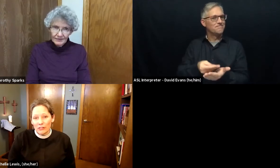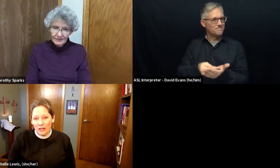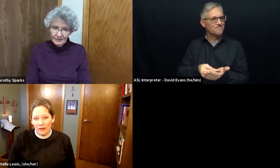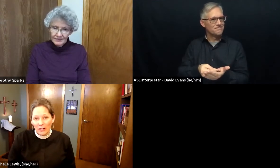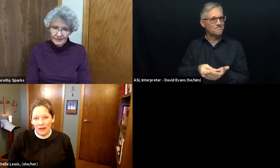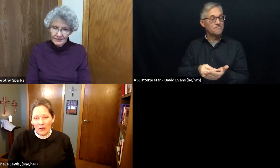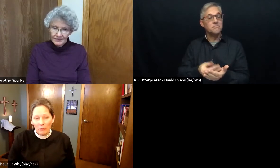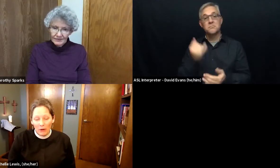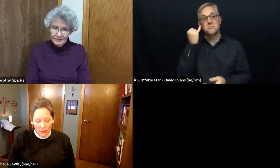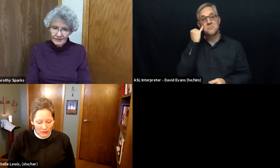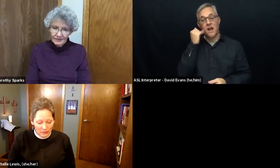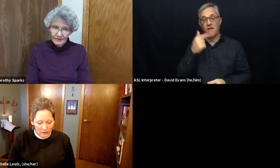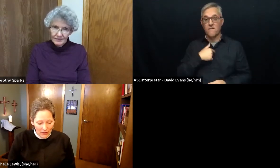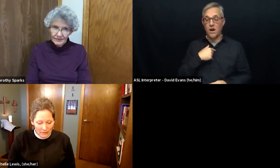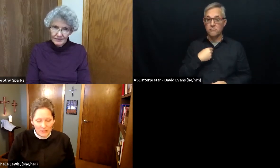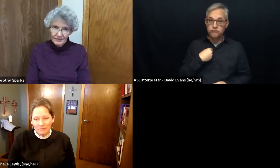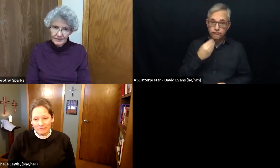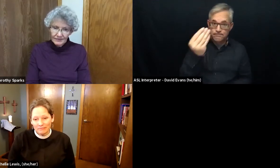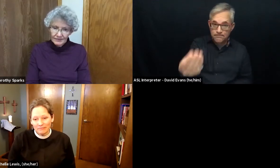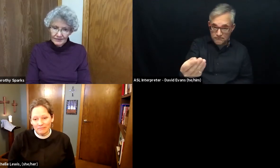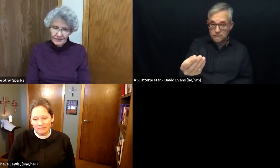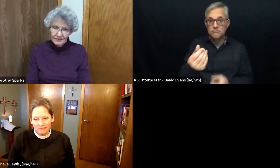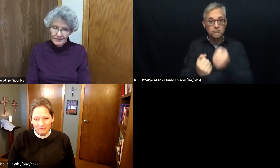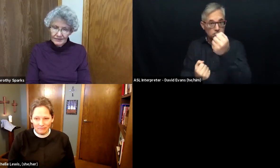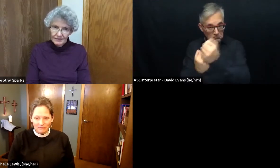are sharing a part of our lives.